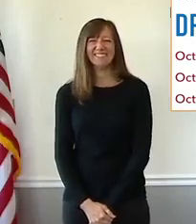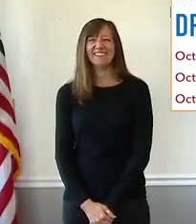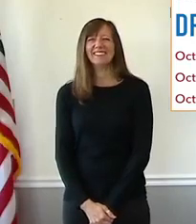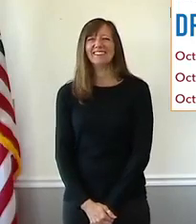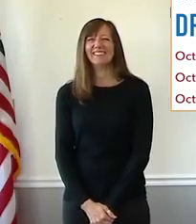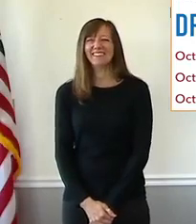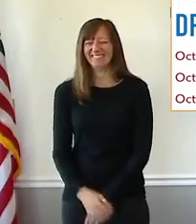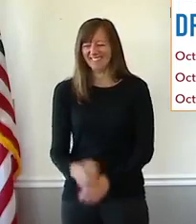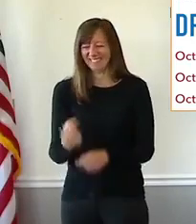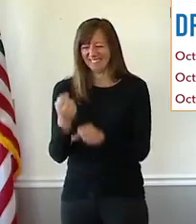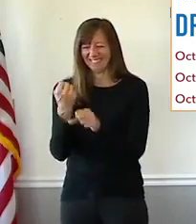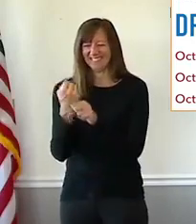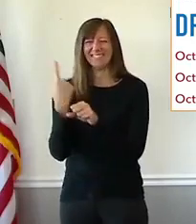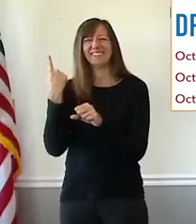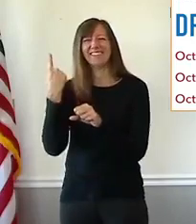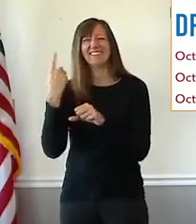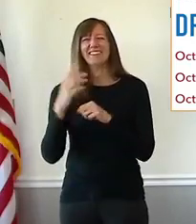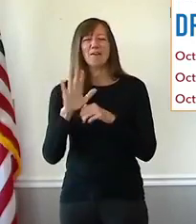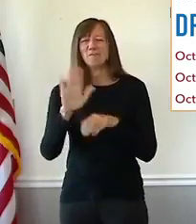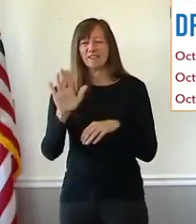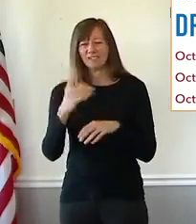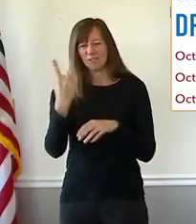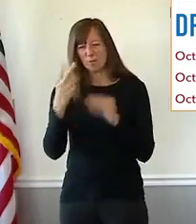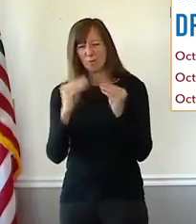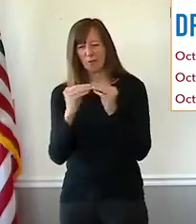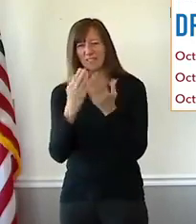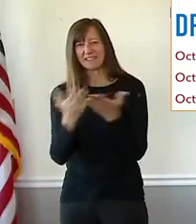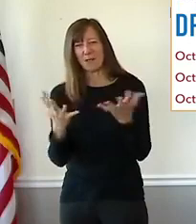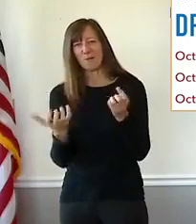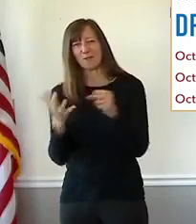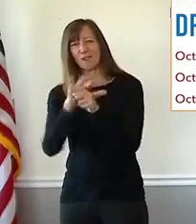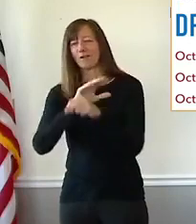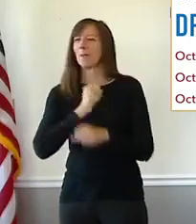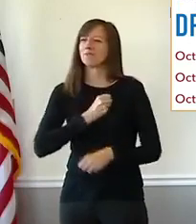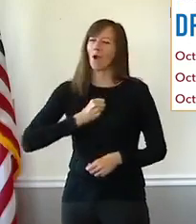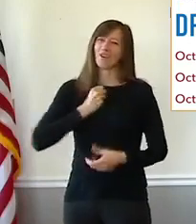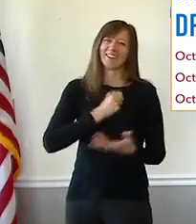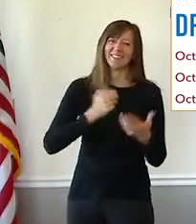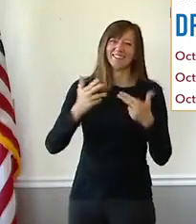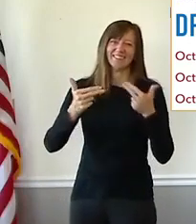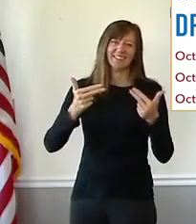Last 2 items that I wanted to cover today. I'm sorry.